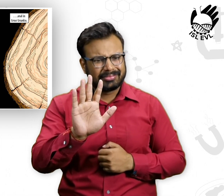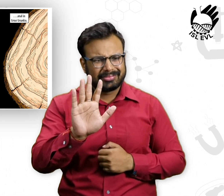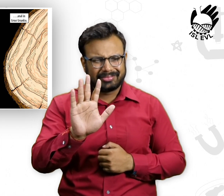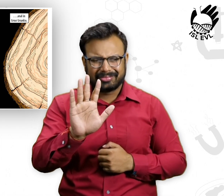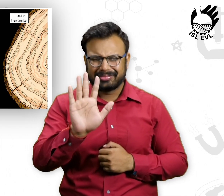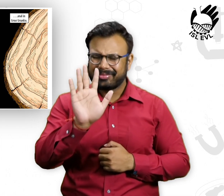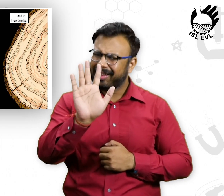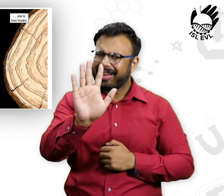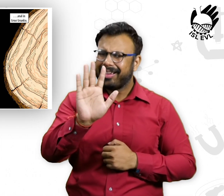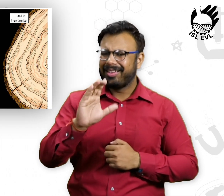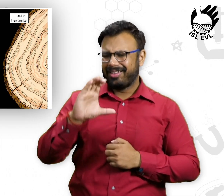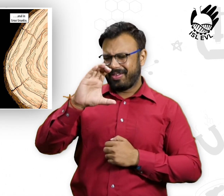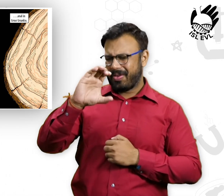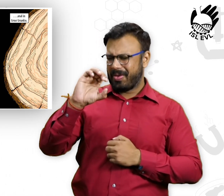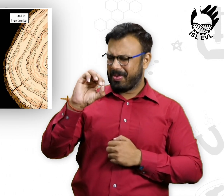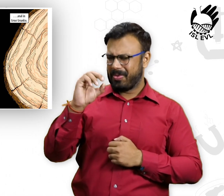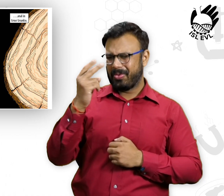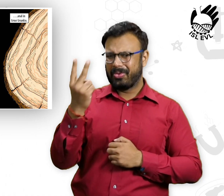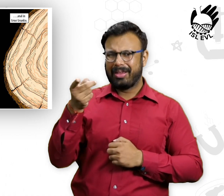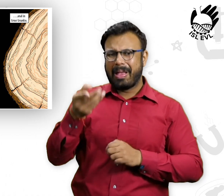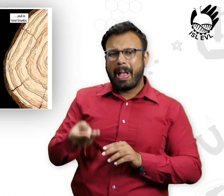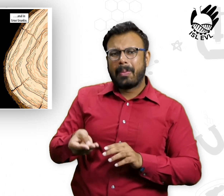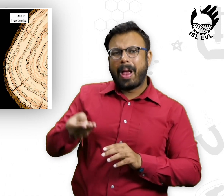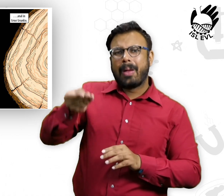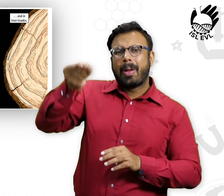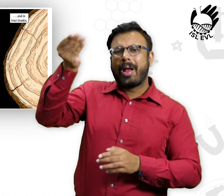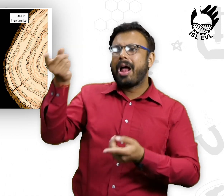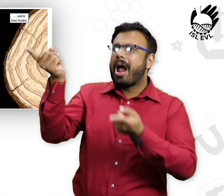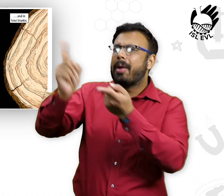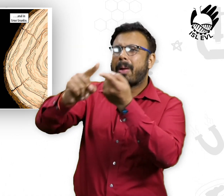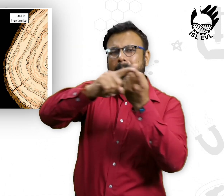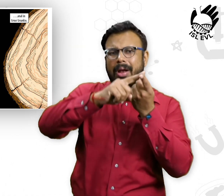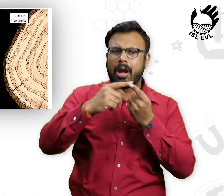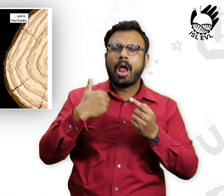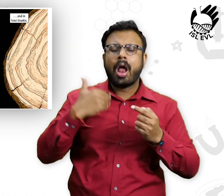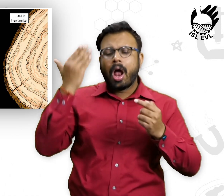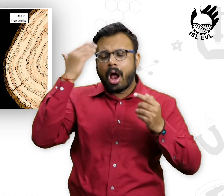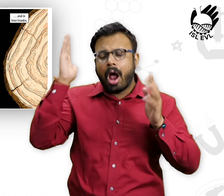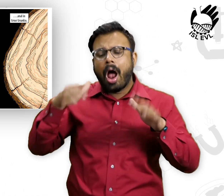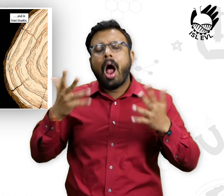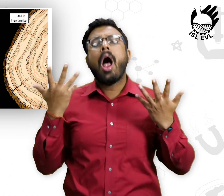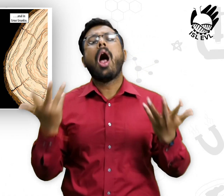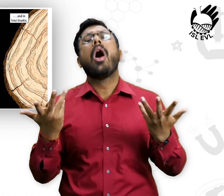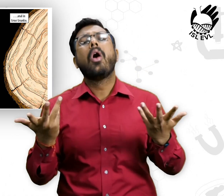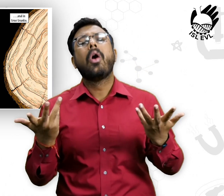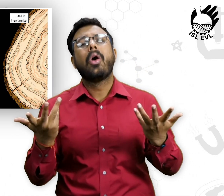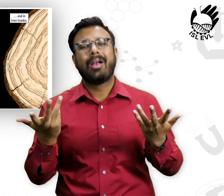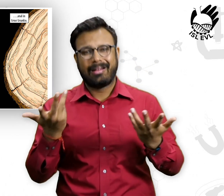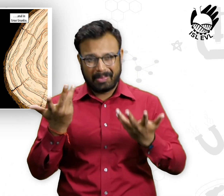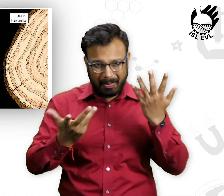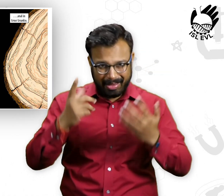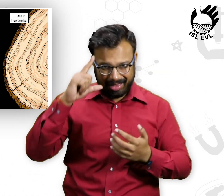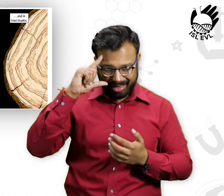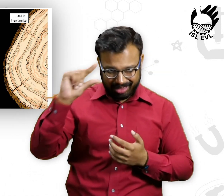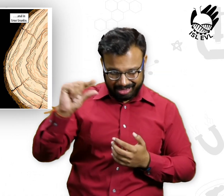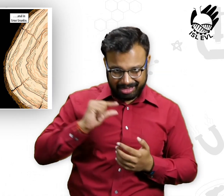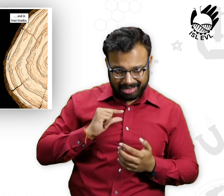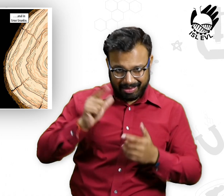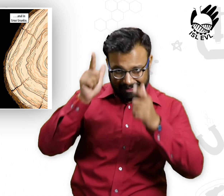But how do we know about the rising CO2 and temperature? Are we being